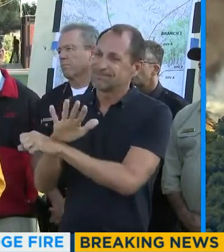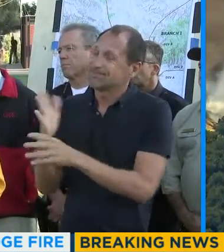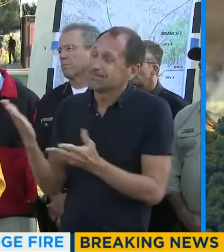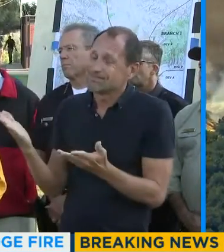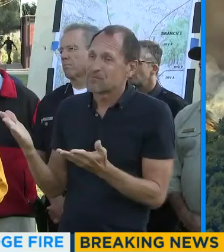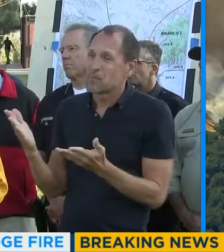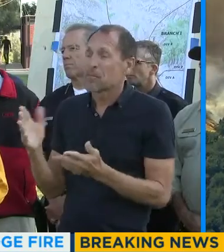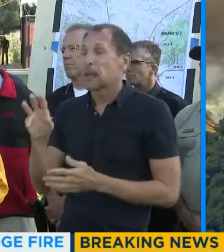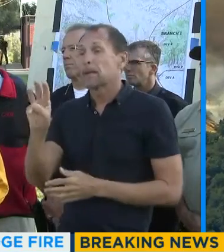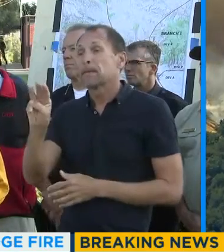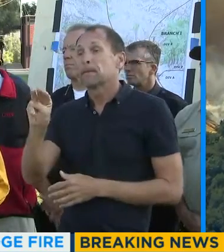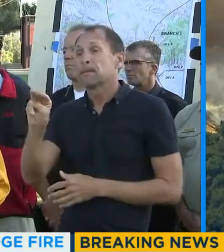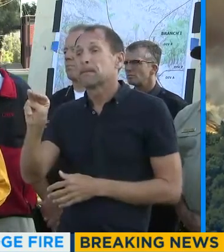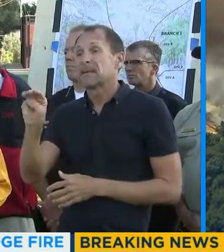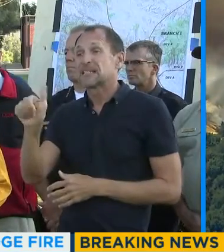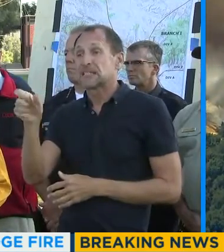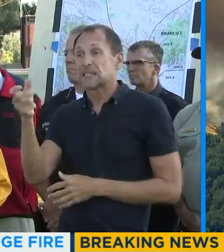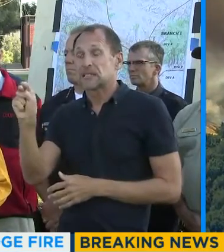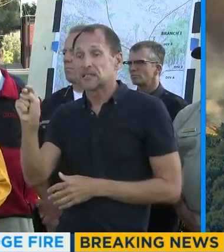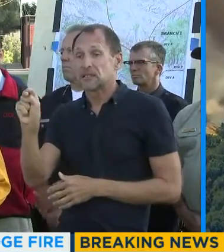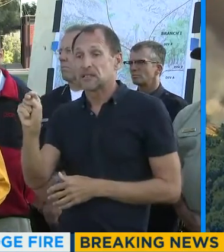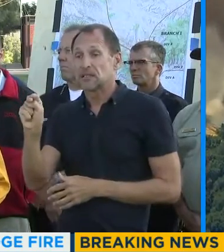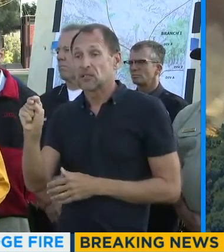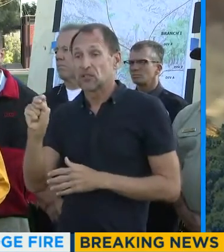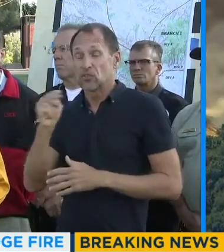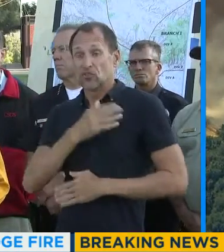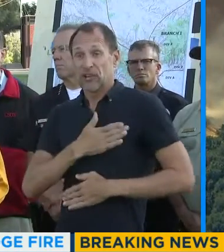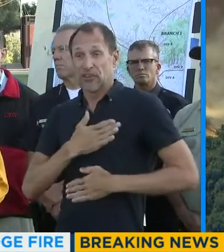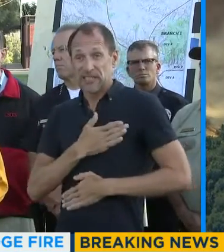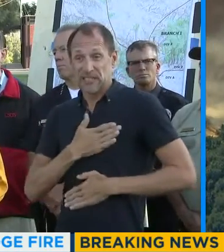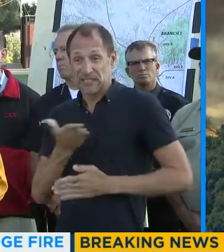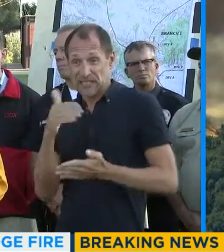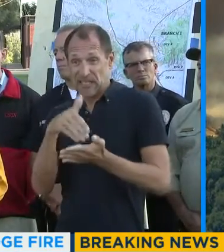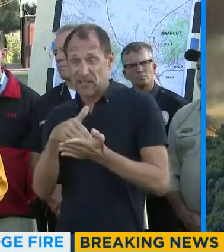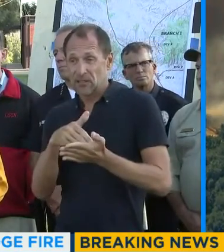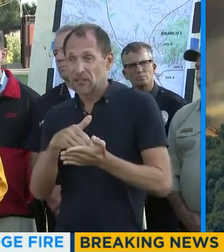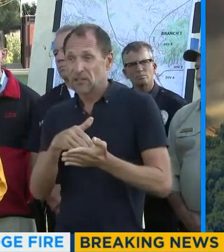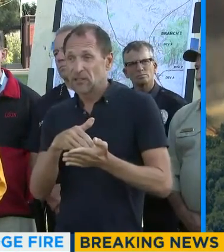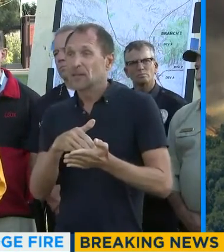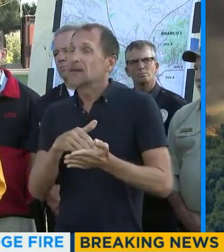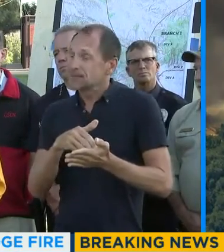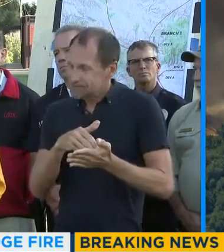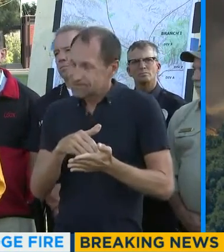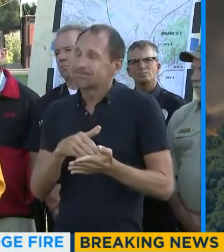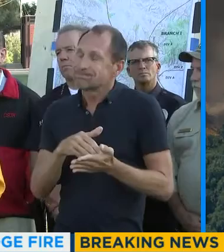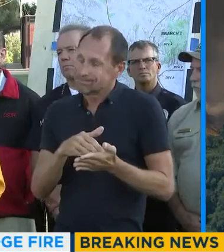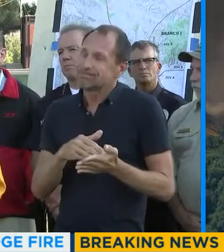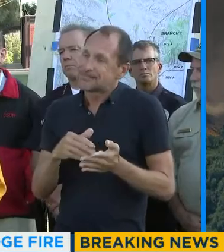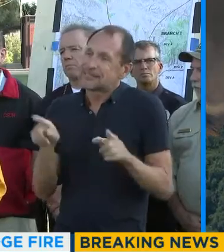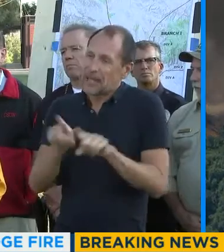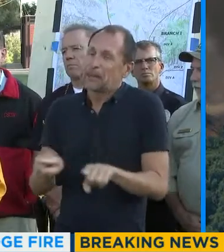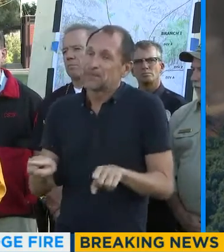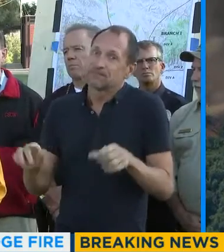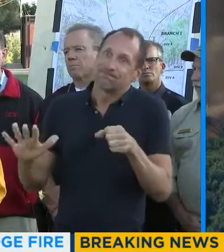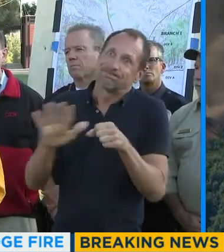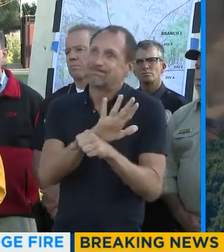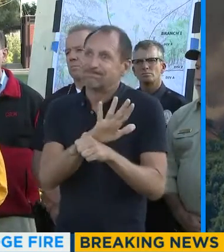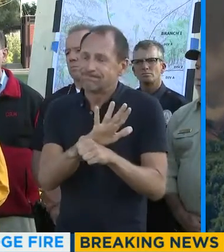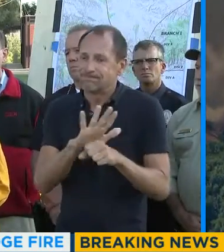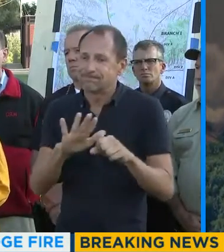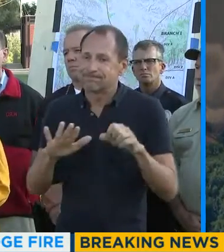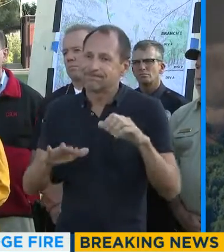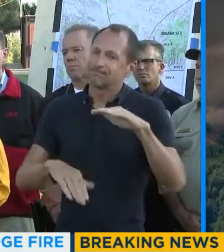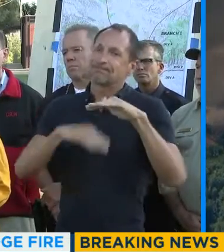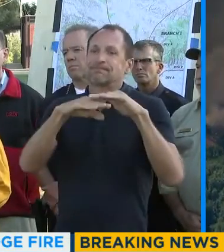have Mason Recreation Center and Councilmember John Lee's district also is full and at capacity. The